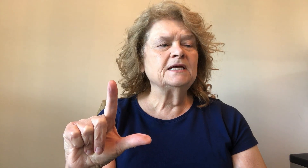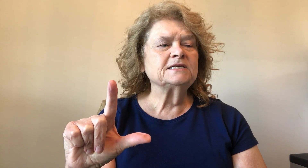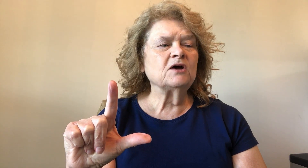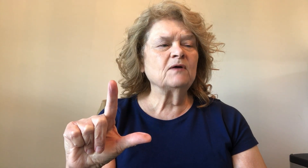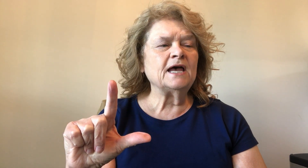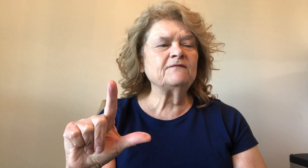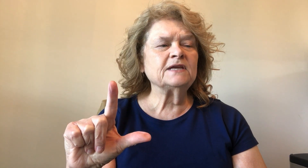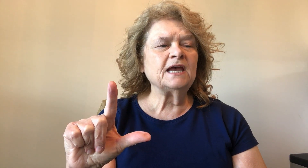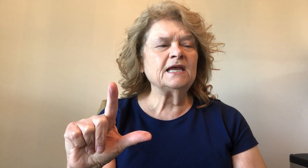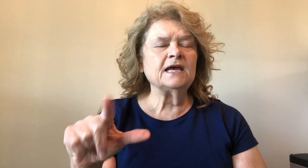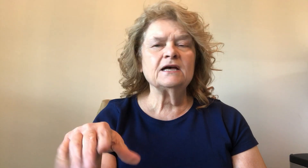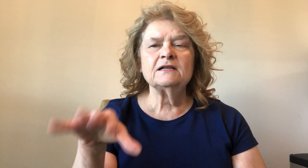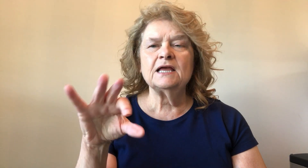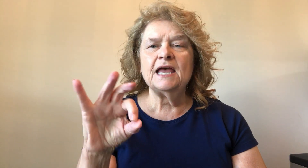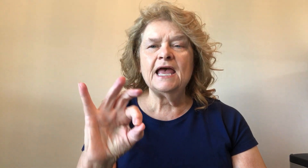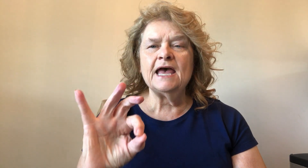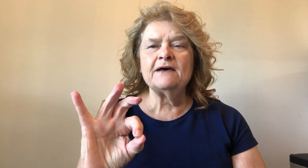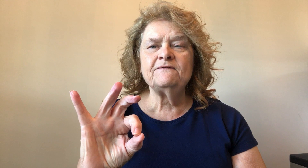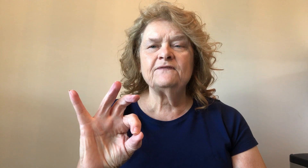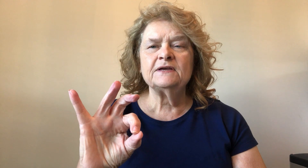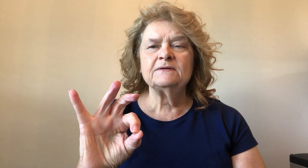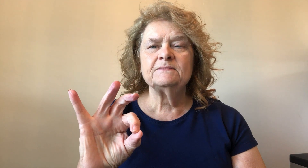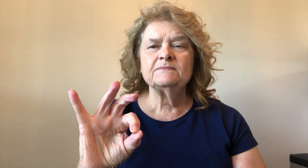So F-K-L. F.